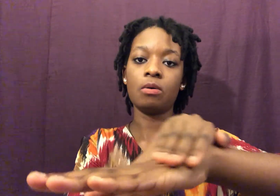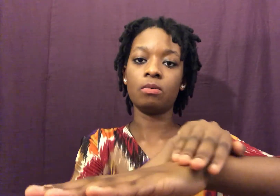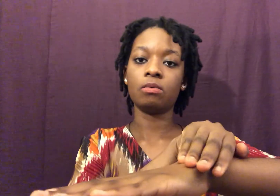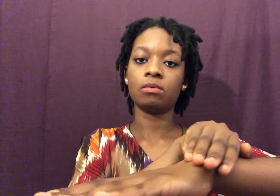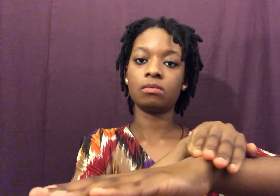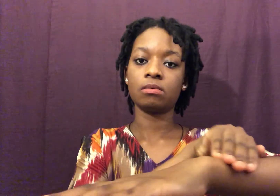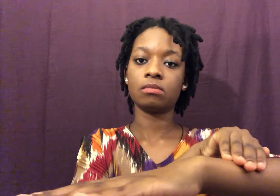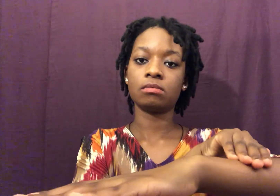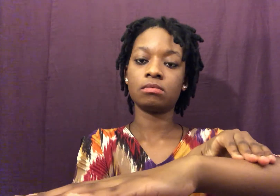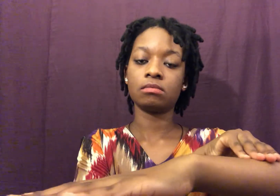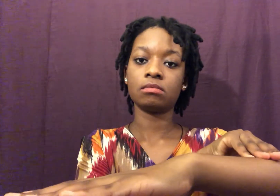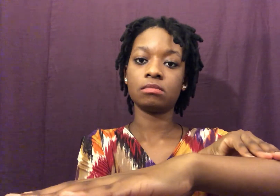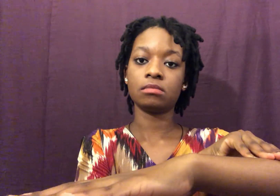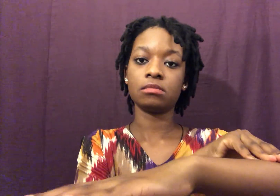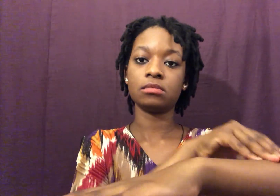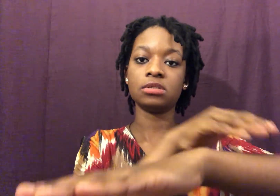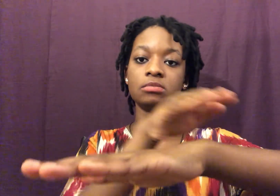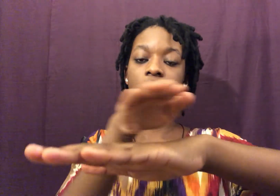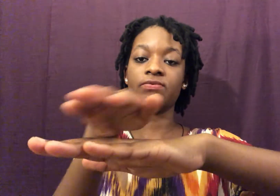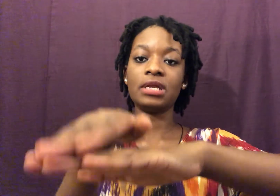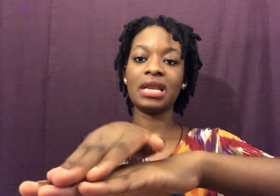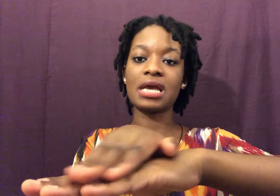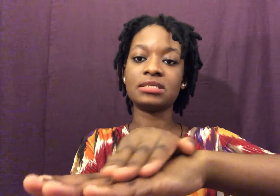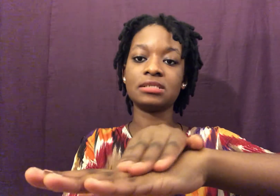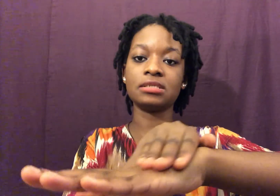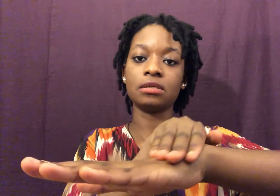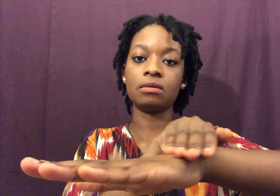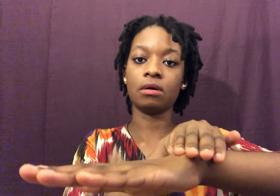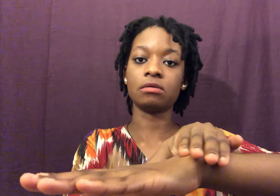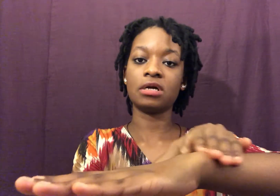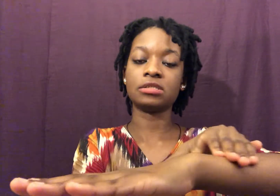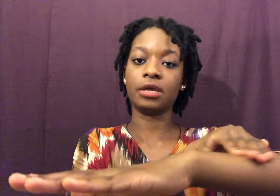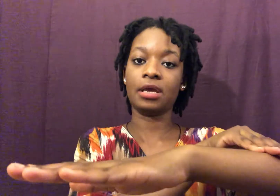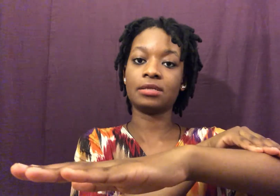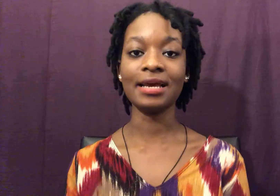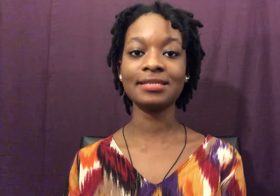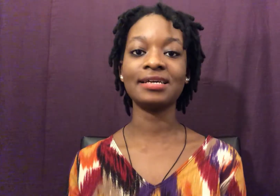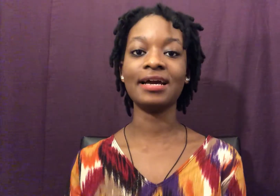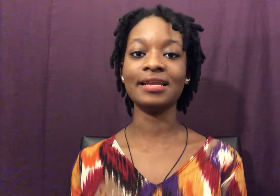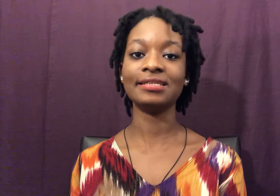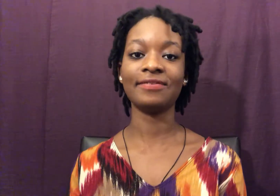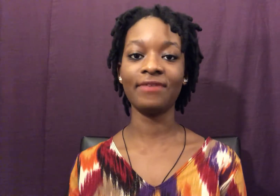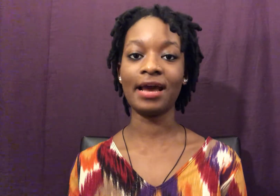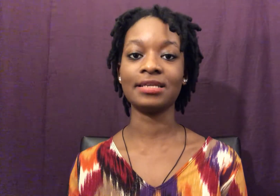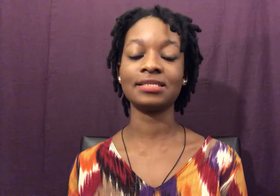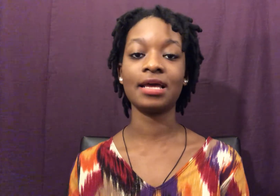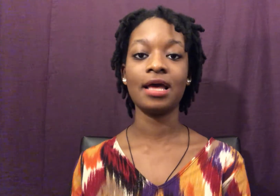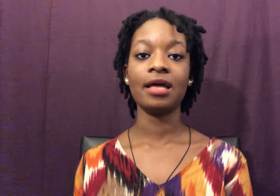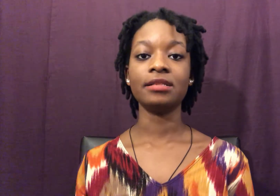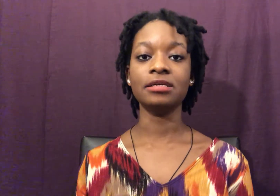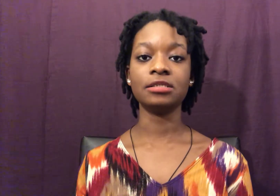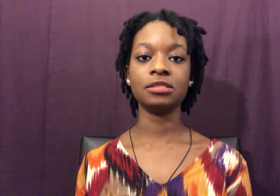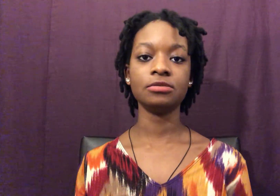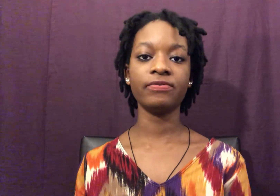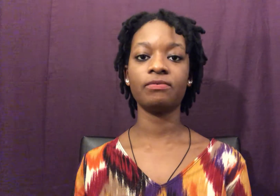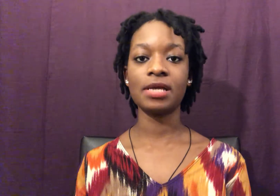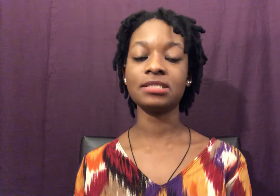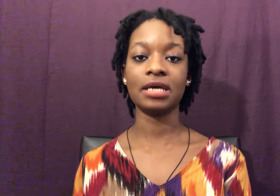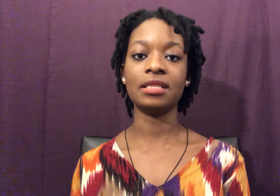slow. Just move it nice and slow across your hand. Next sign is fast. There's 2 different ways to sign this.